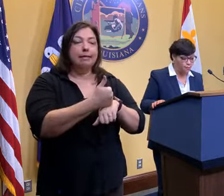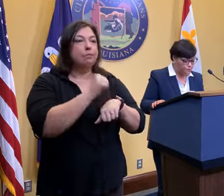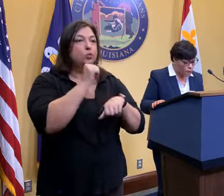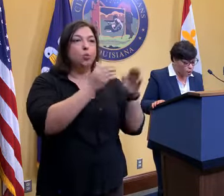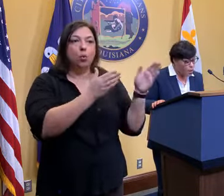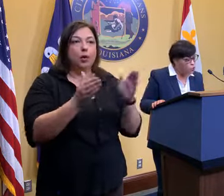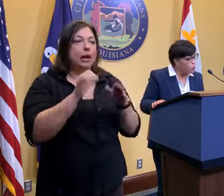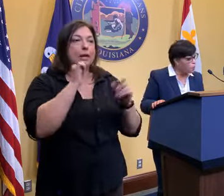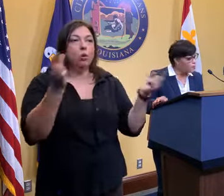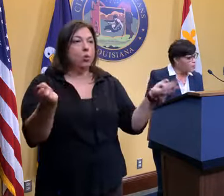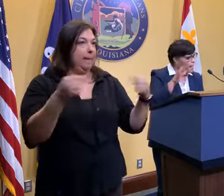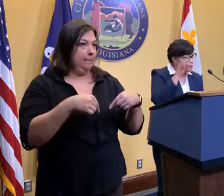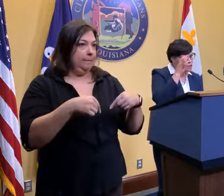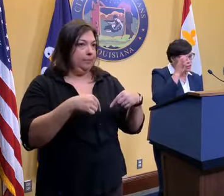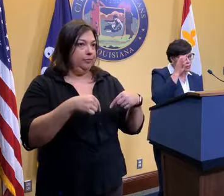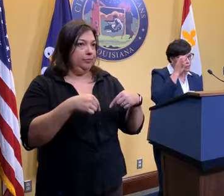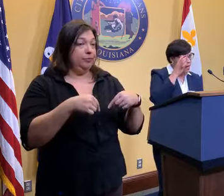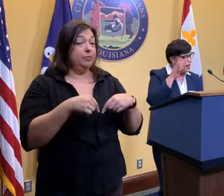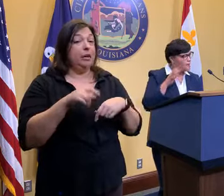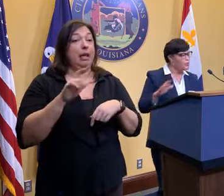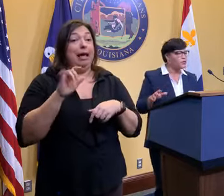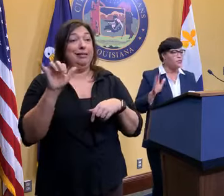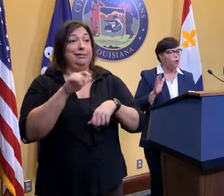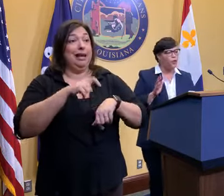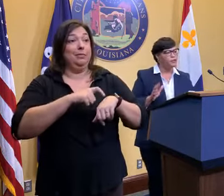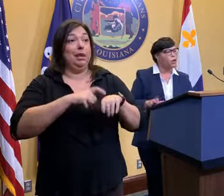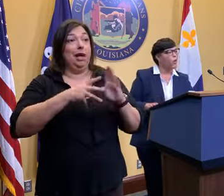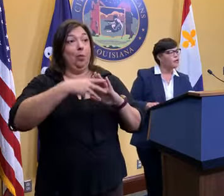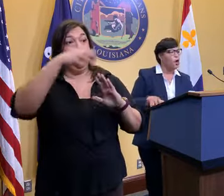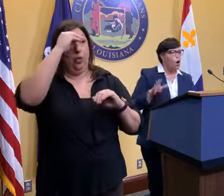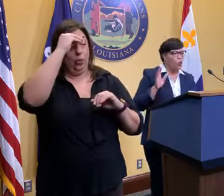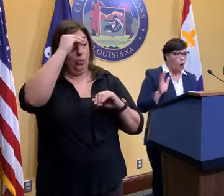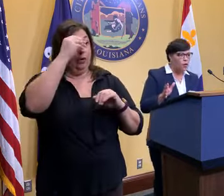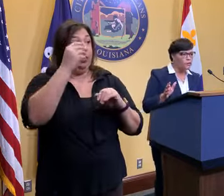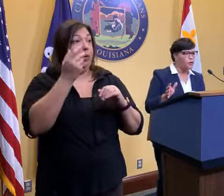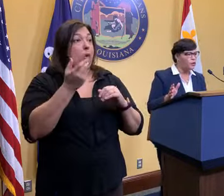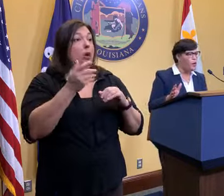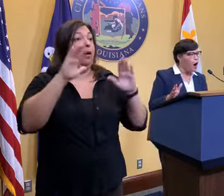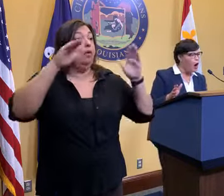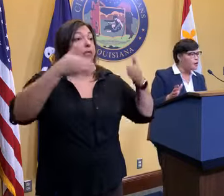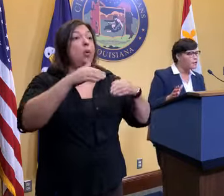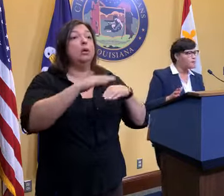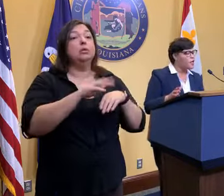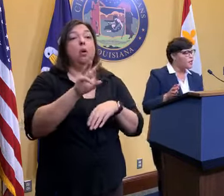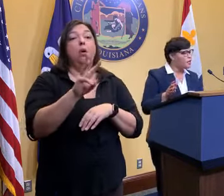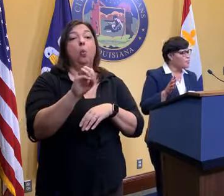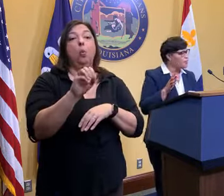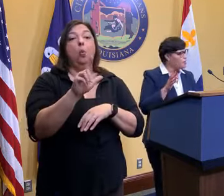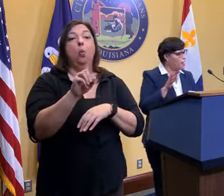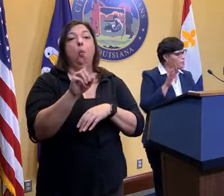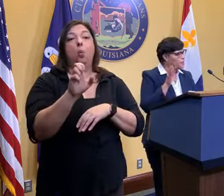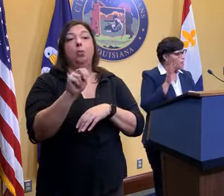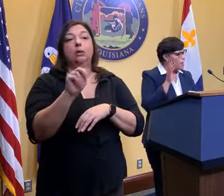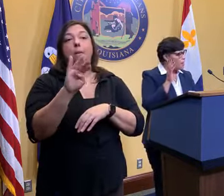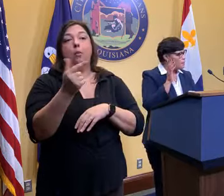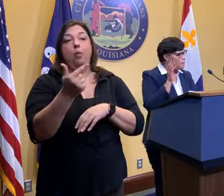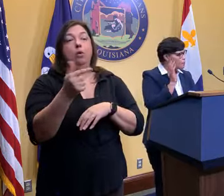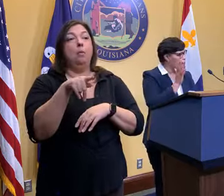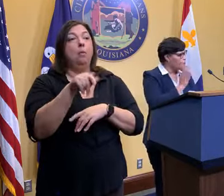come. We learned at that particular time there was a focus on Waldenberg Park, even